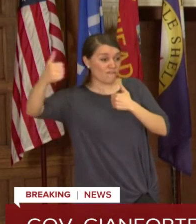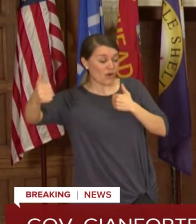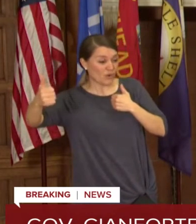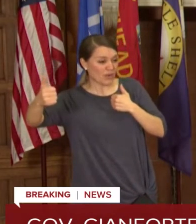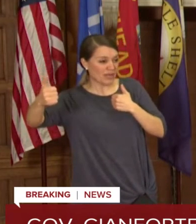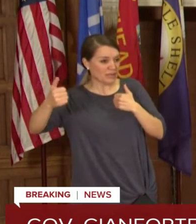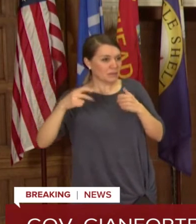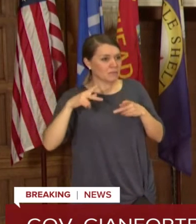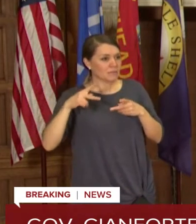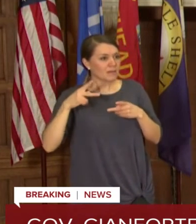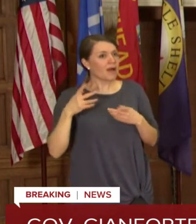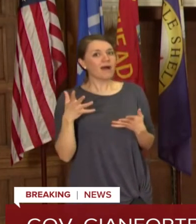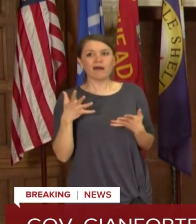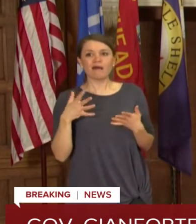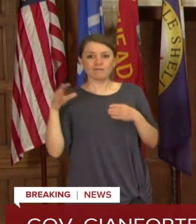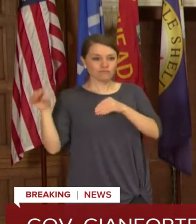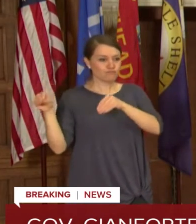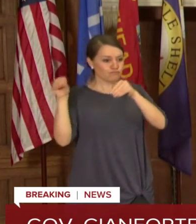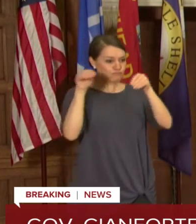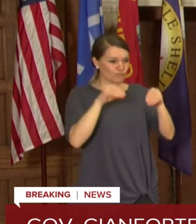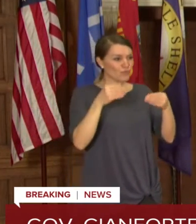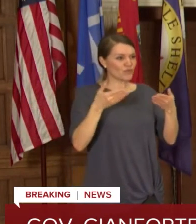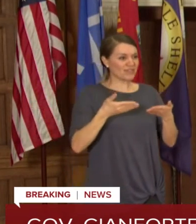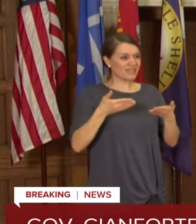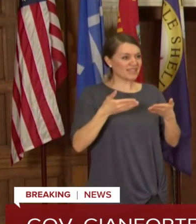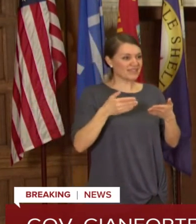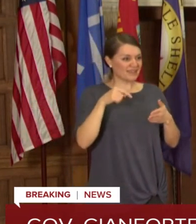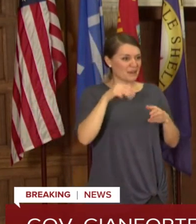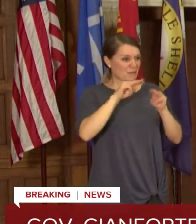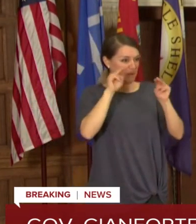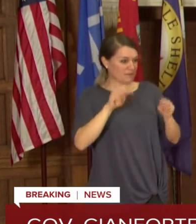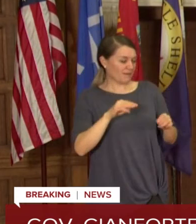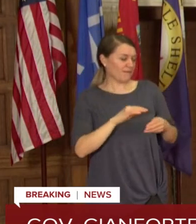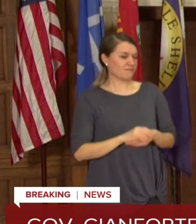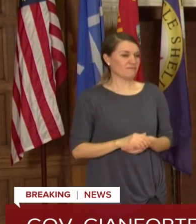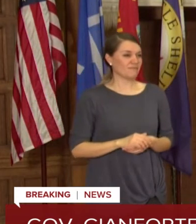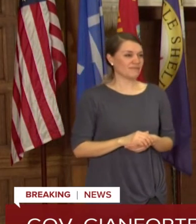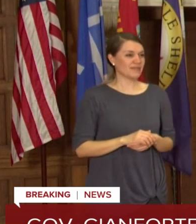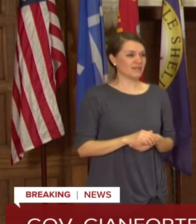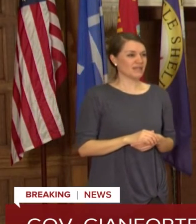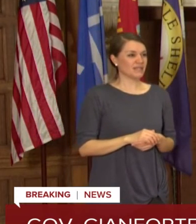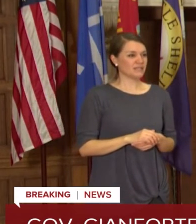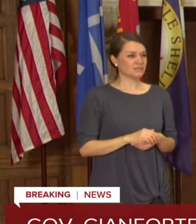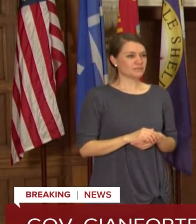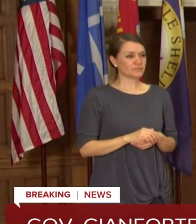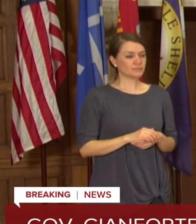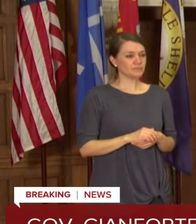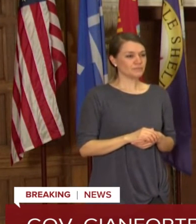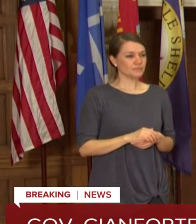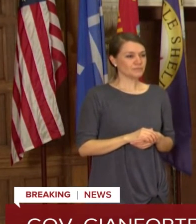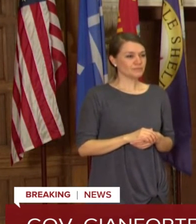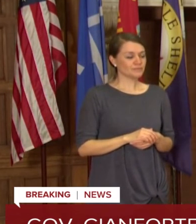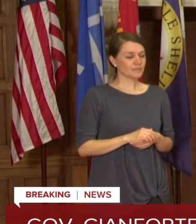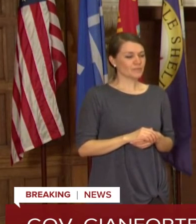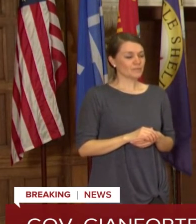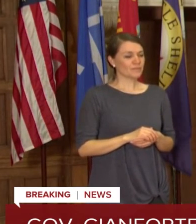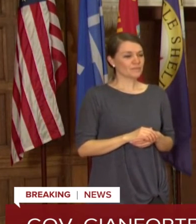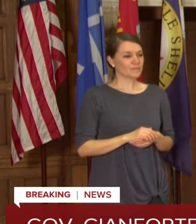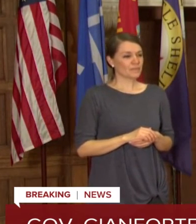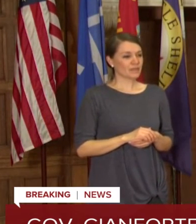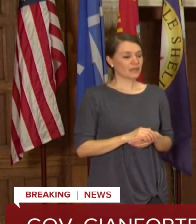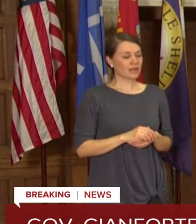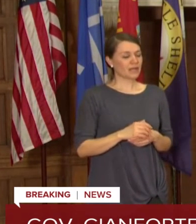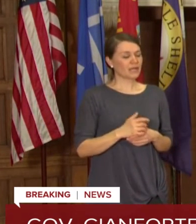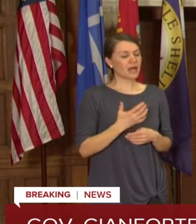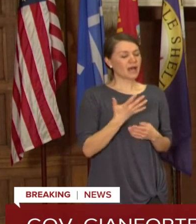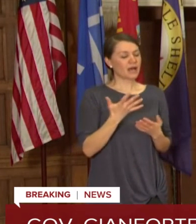here and opening up their opportunities in Montana. Let me finish by